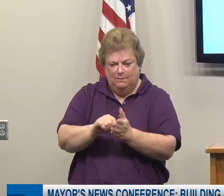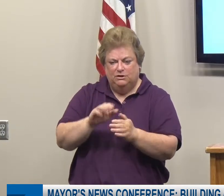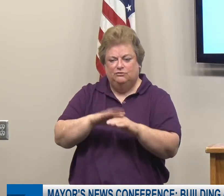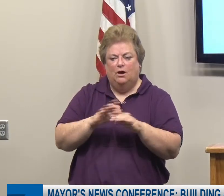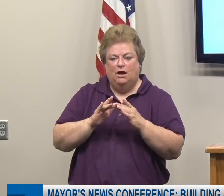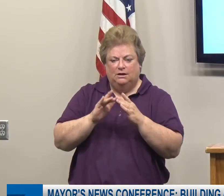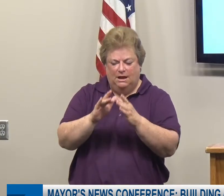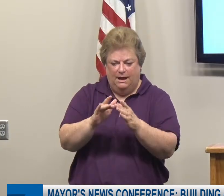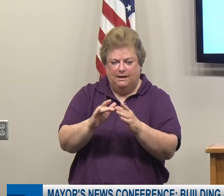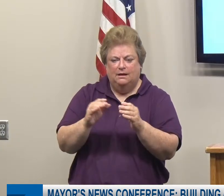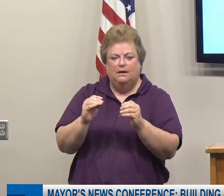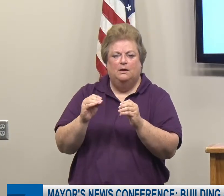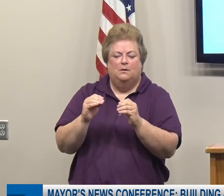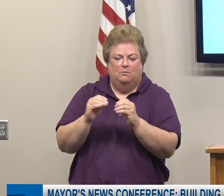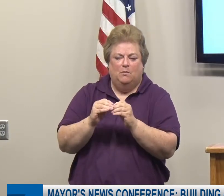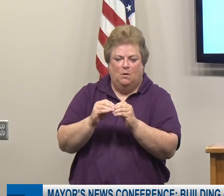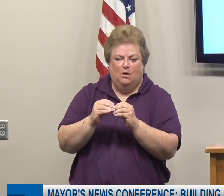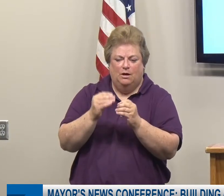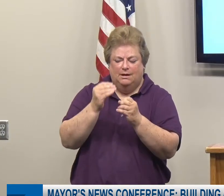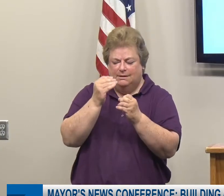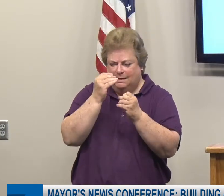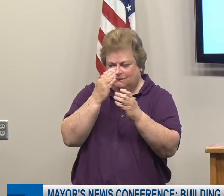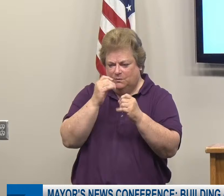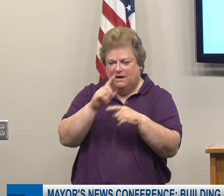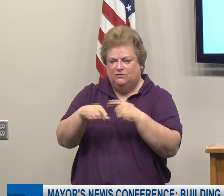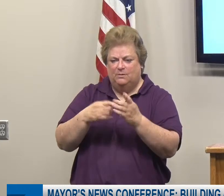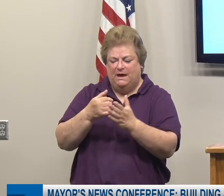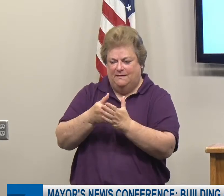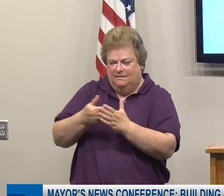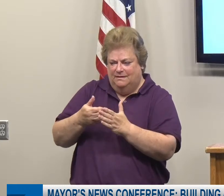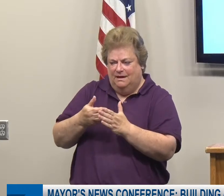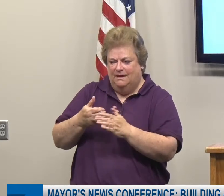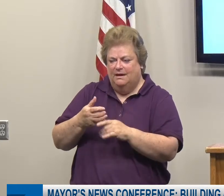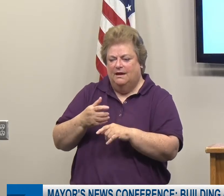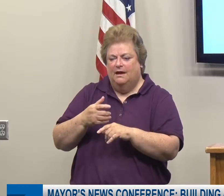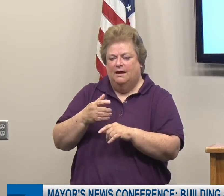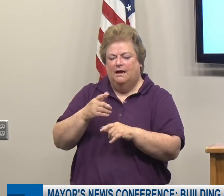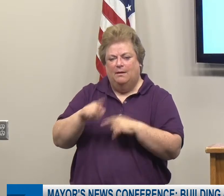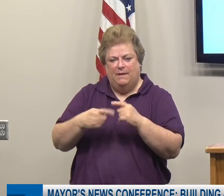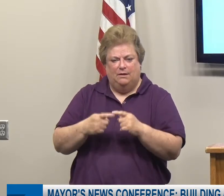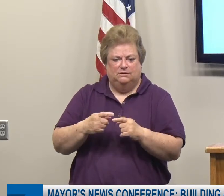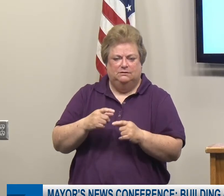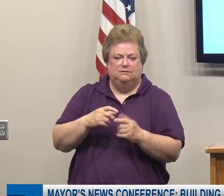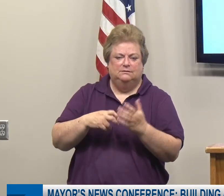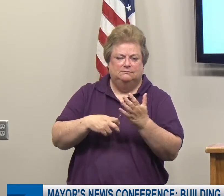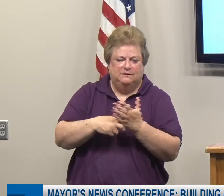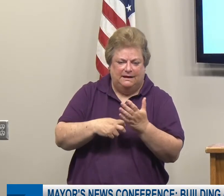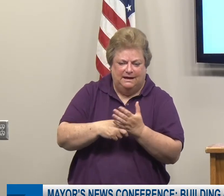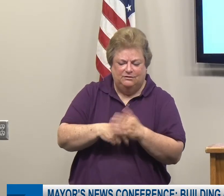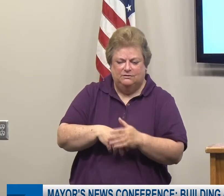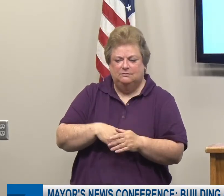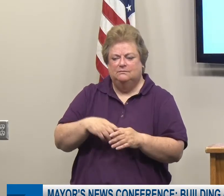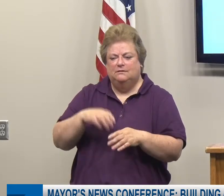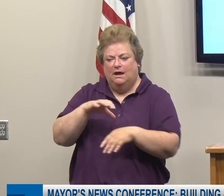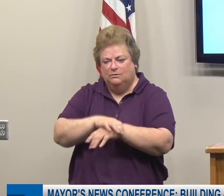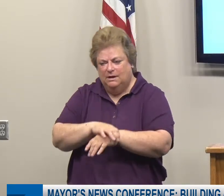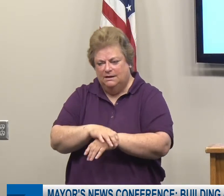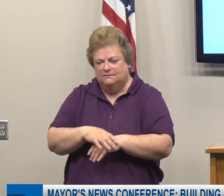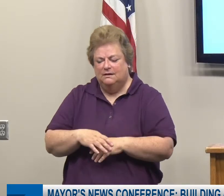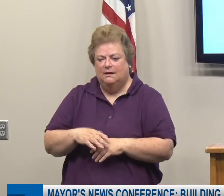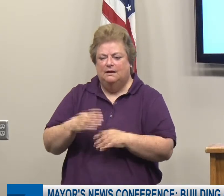accessible visualizations of this disaggregated policing data on topics such as citations and arrests, traffic stops, missing